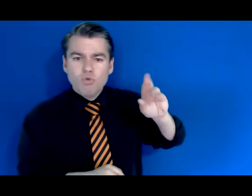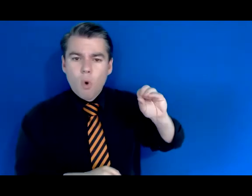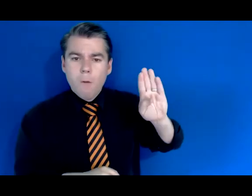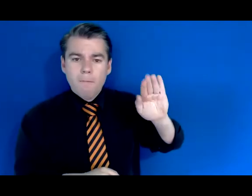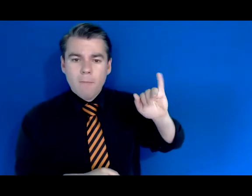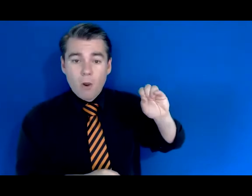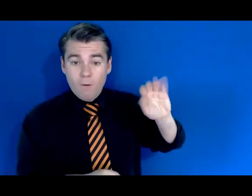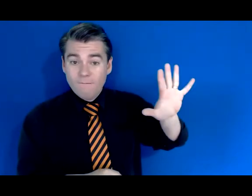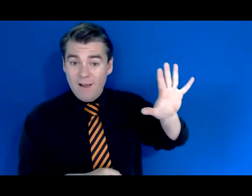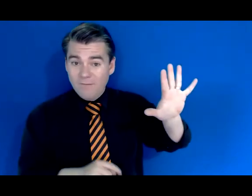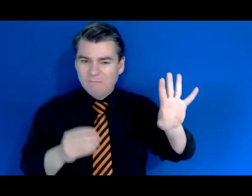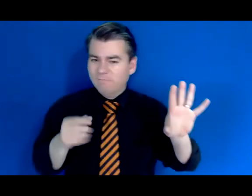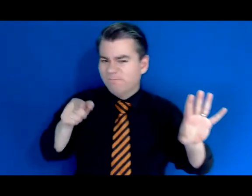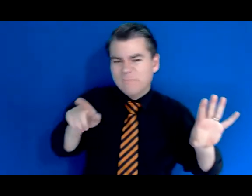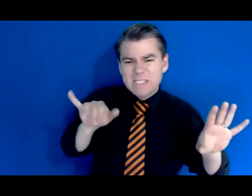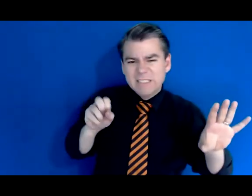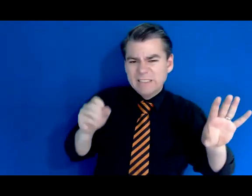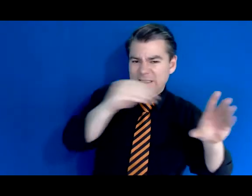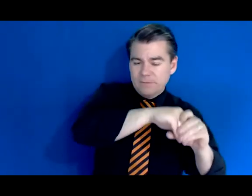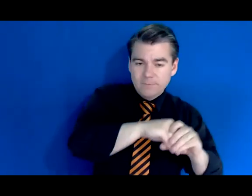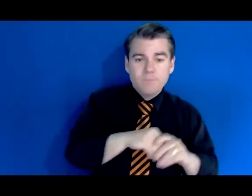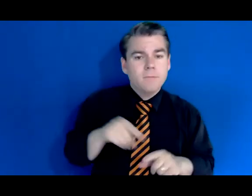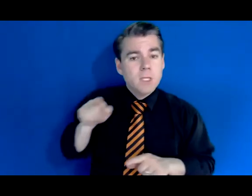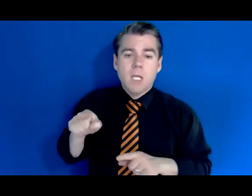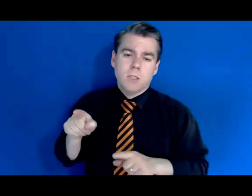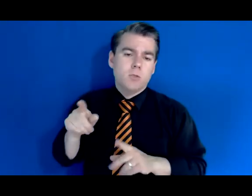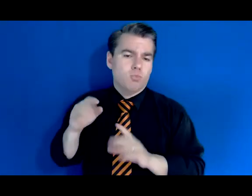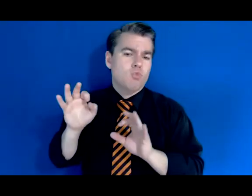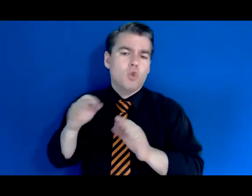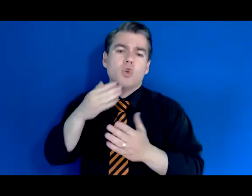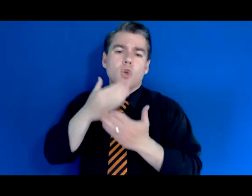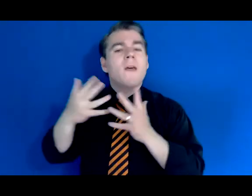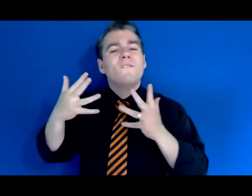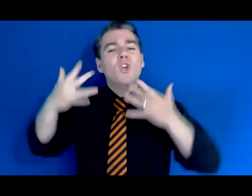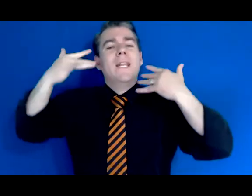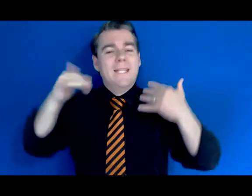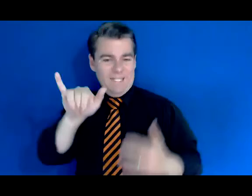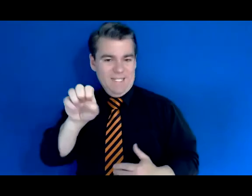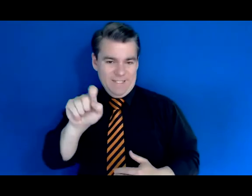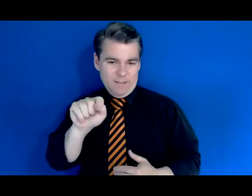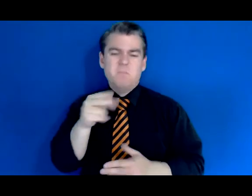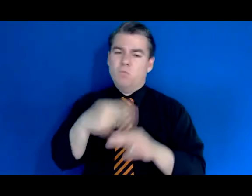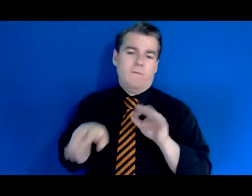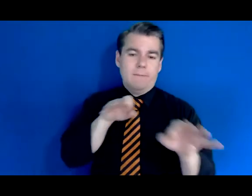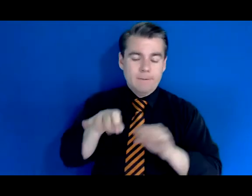So the yeast in ProBio 5 is a friendly yeast. Here's a brief explanation.